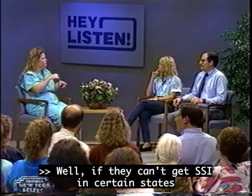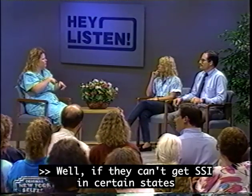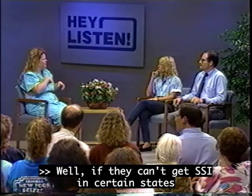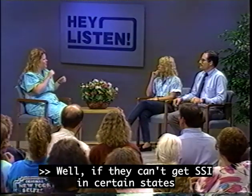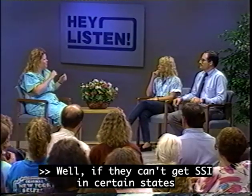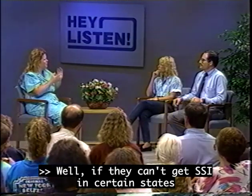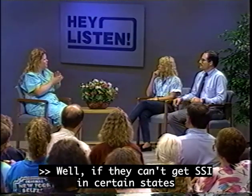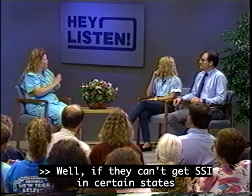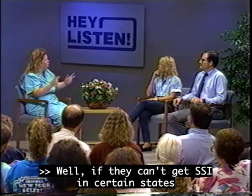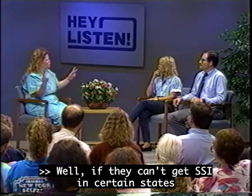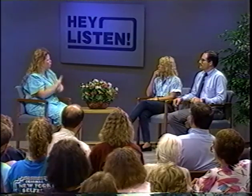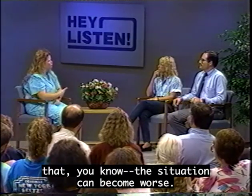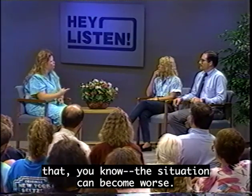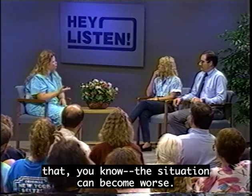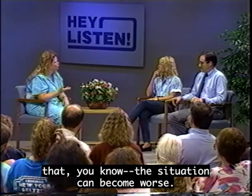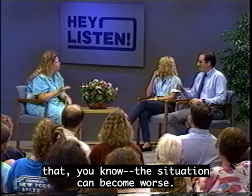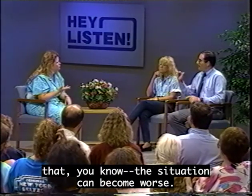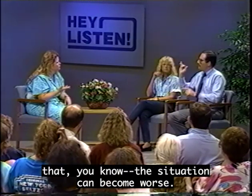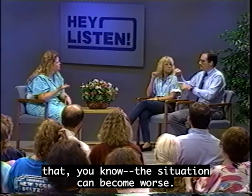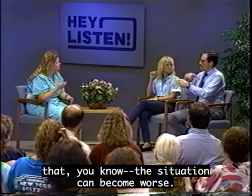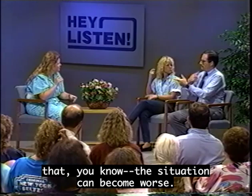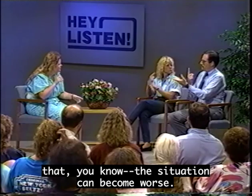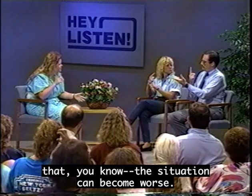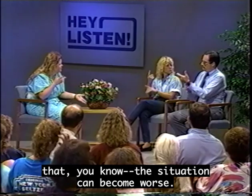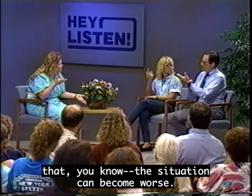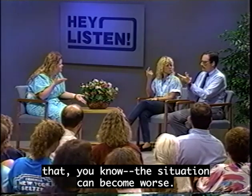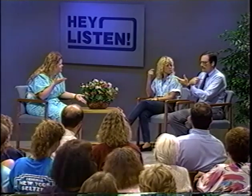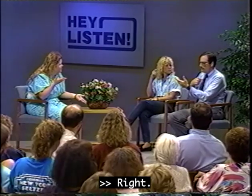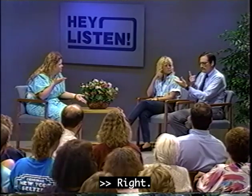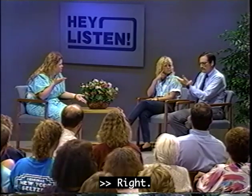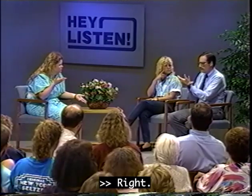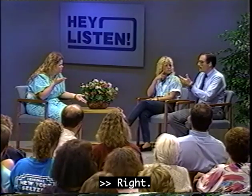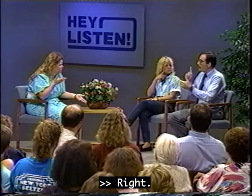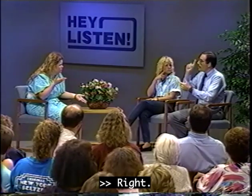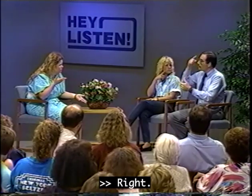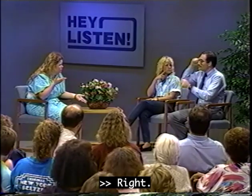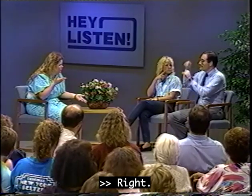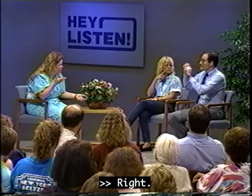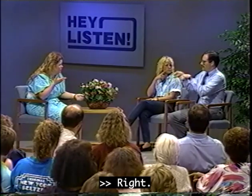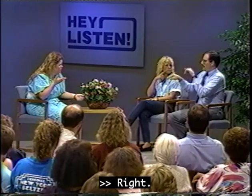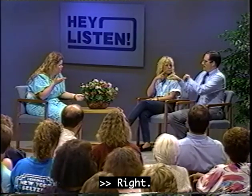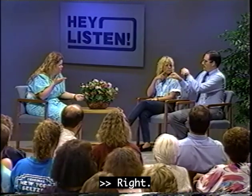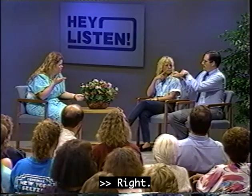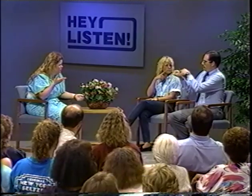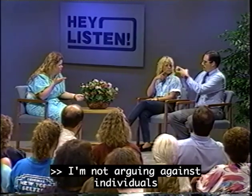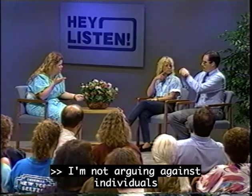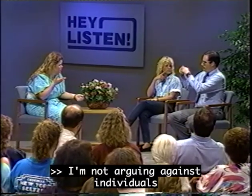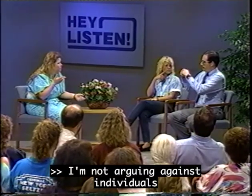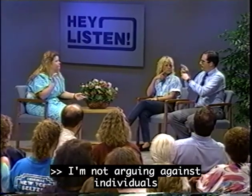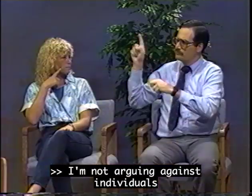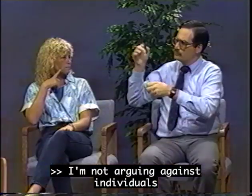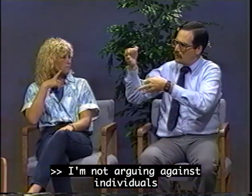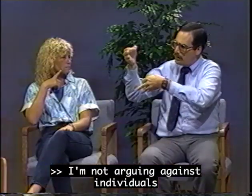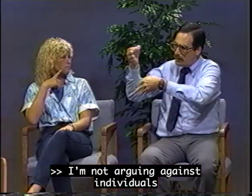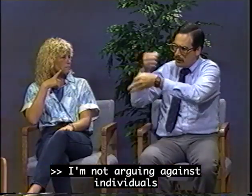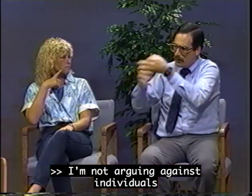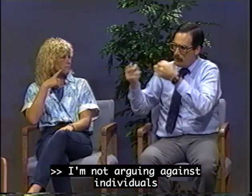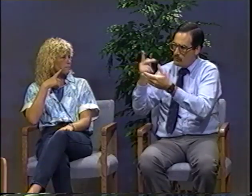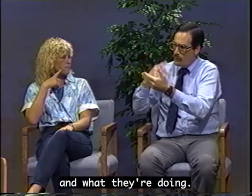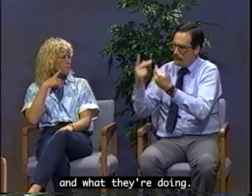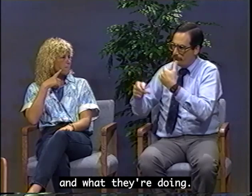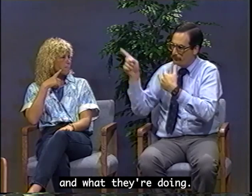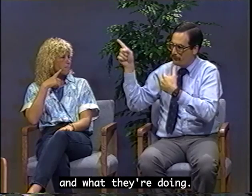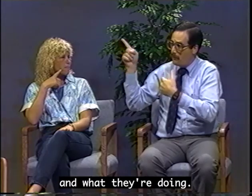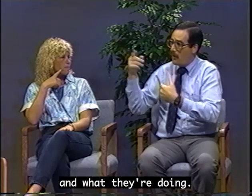they can't get SSI in certain states, that the situation can become worse. I'm not arguing